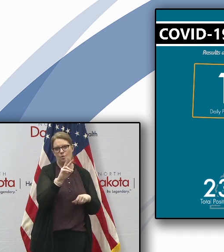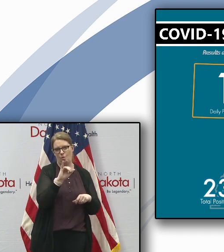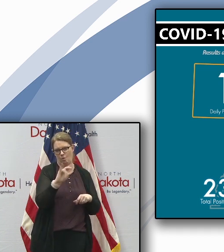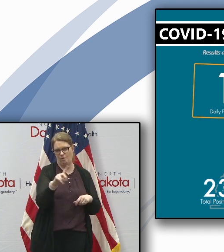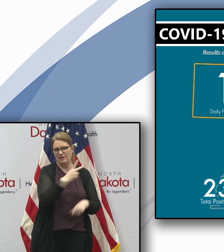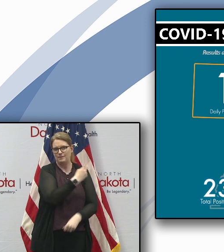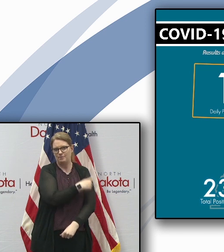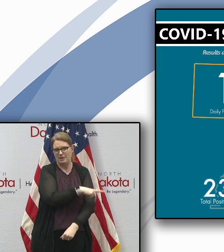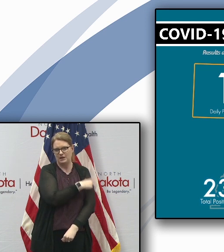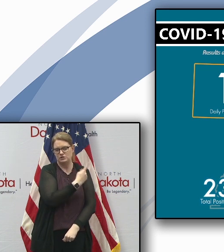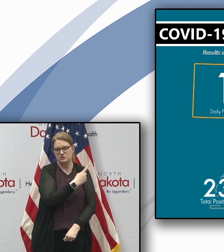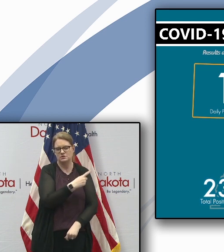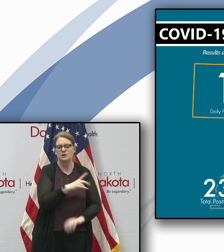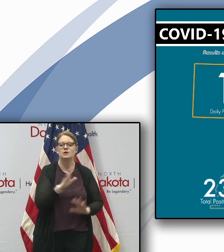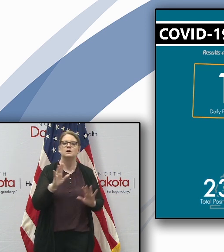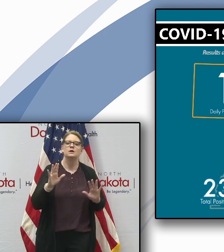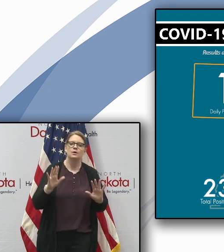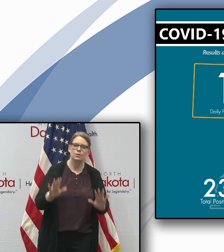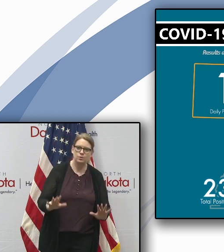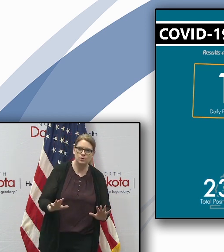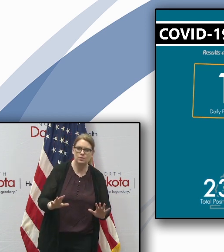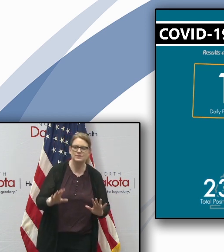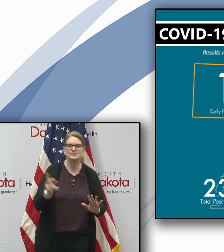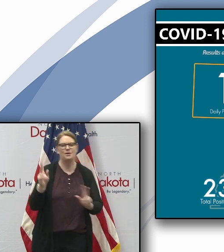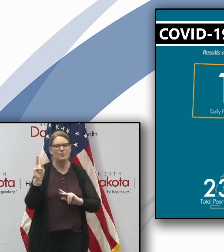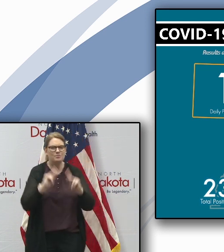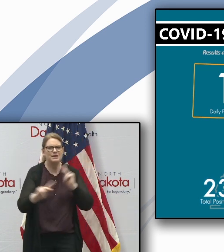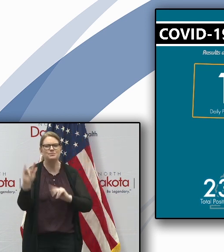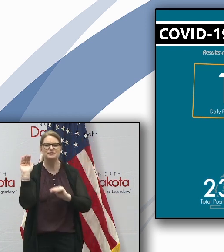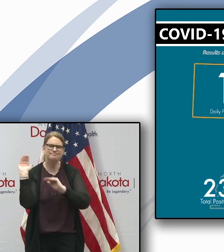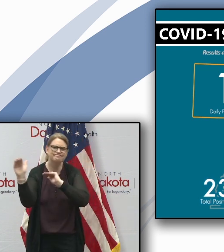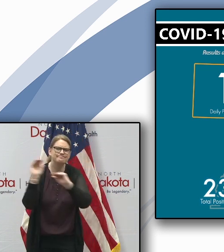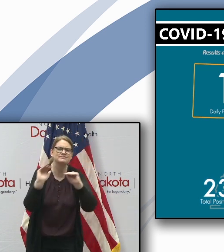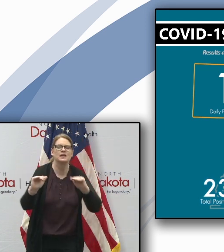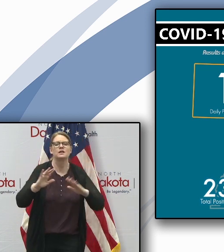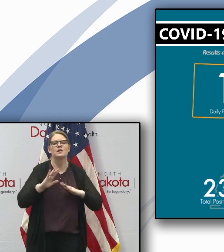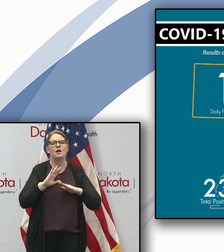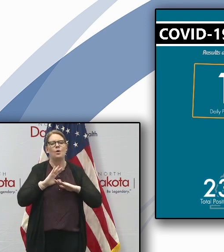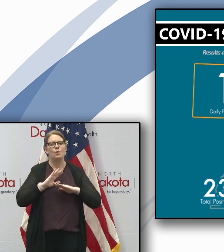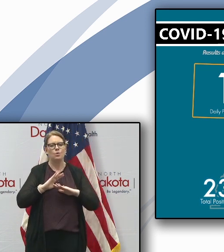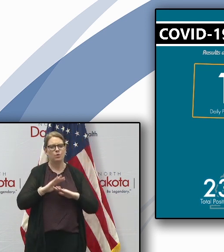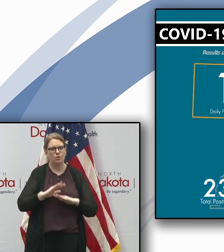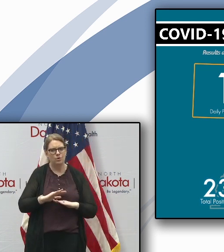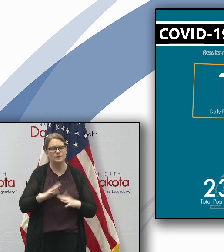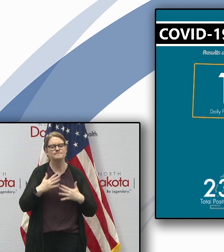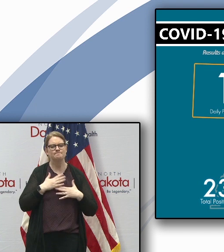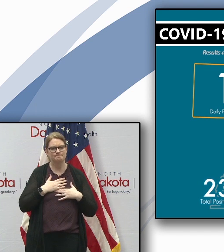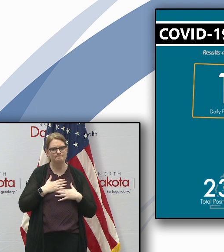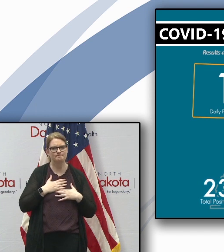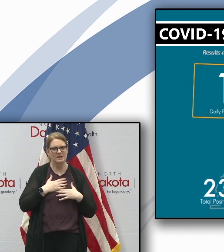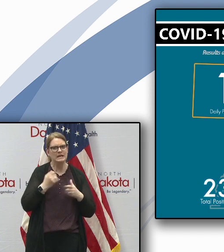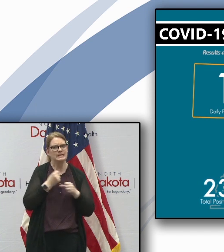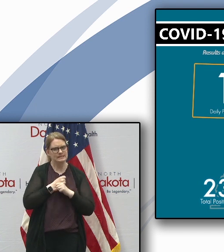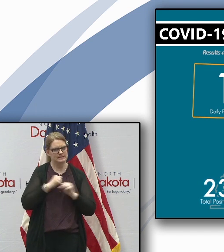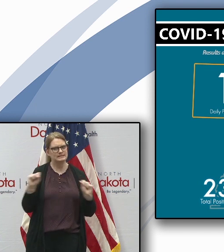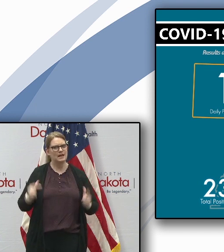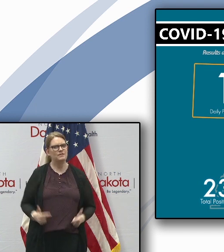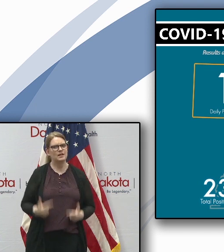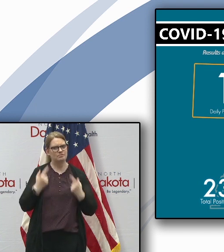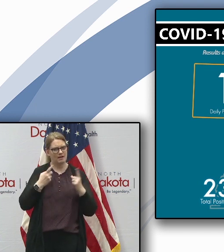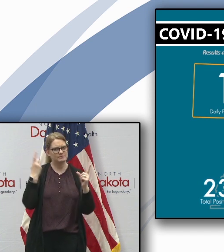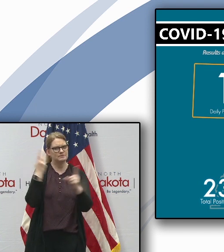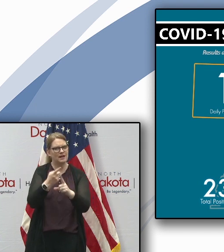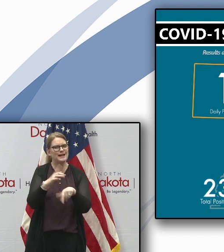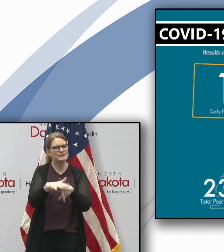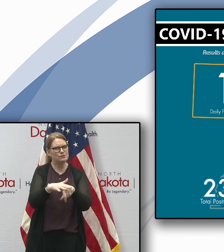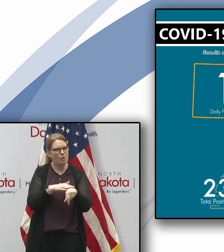people great comfort that the strategies we've implemented are working, because the saving lives strategy was slowing the